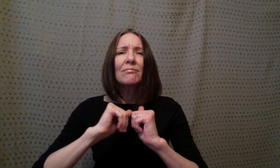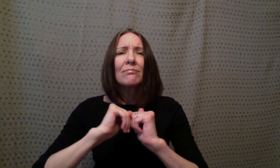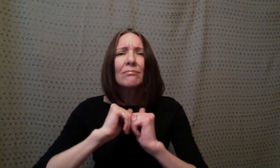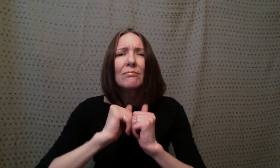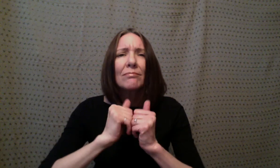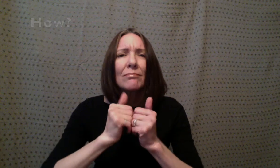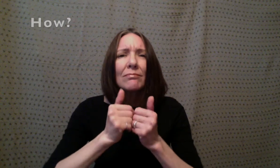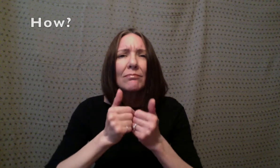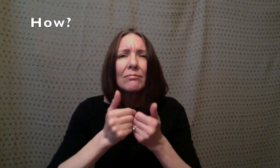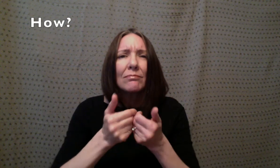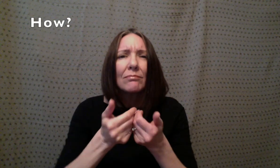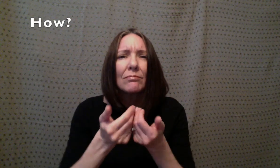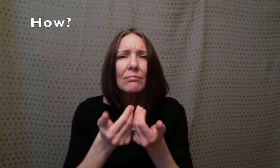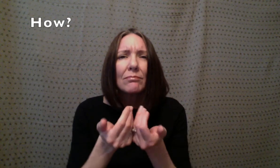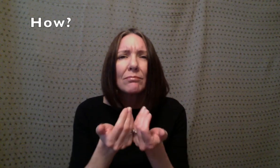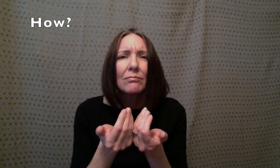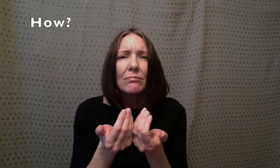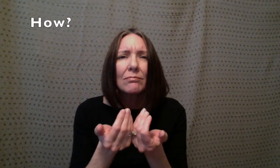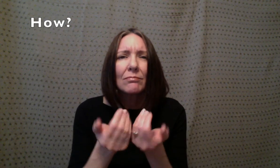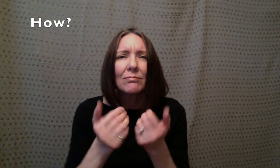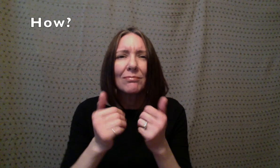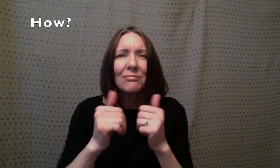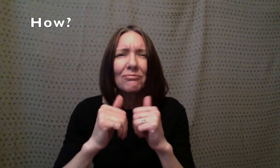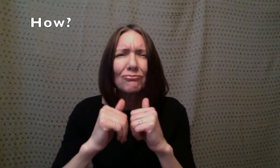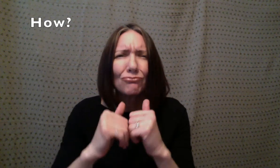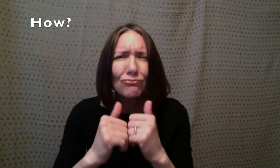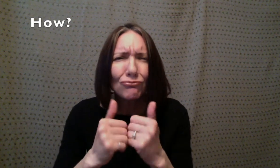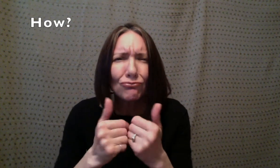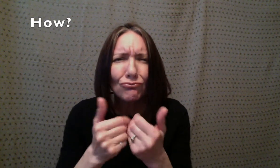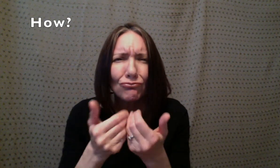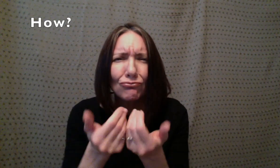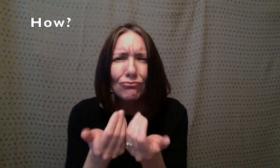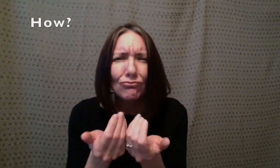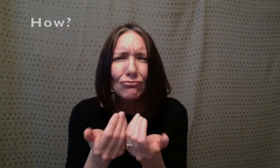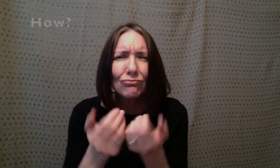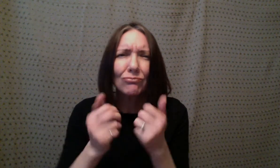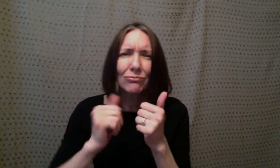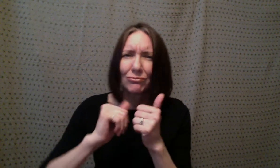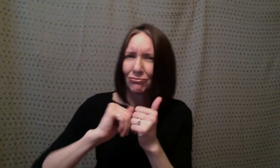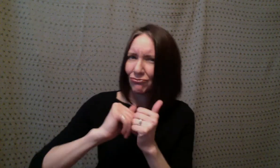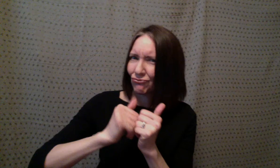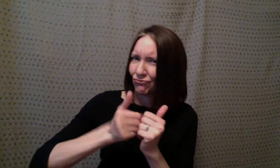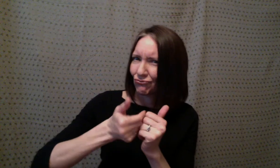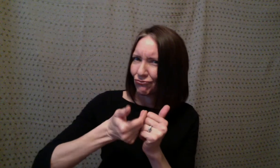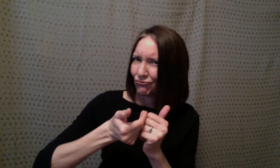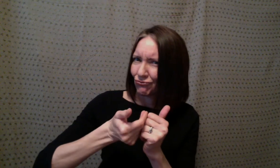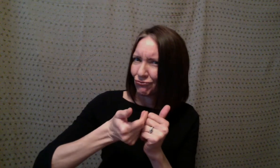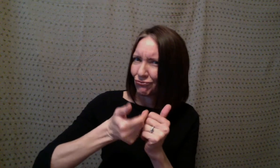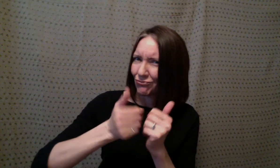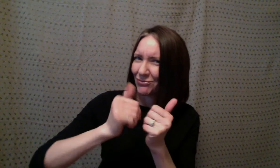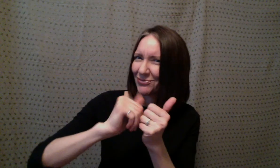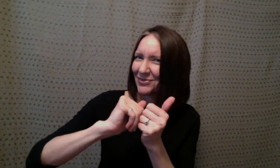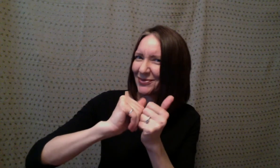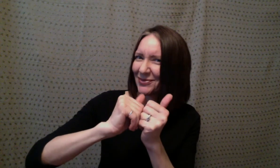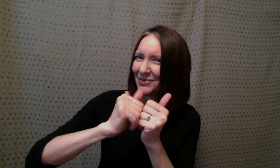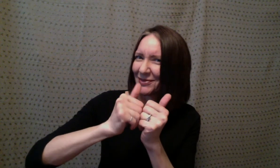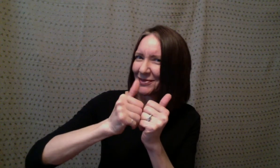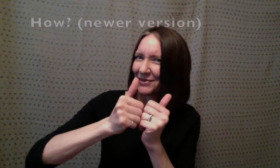This is the sign for how. The old sign has both hands turning to open. This is the newer